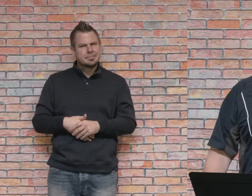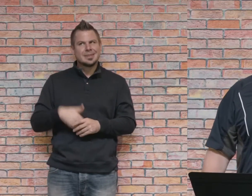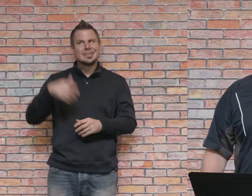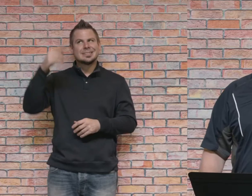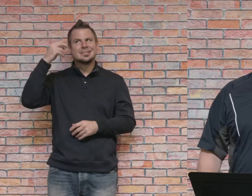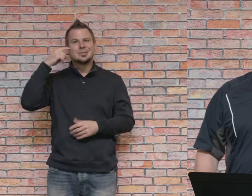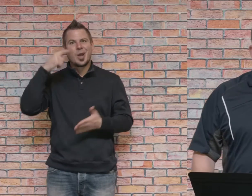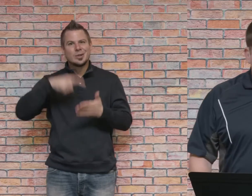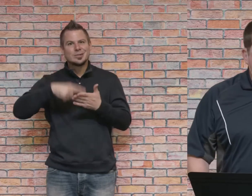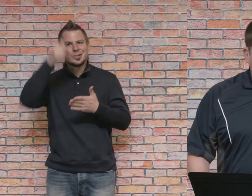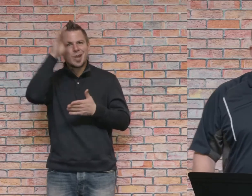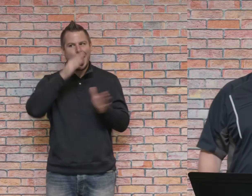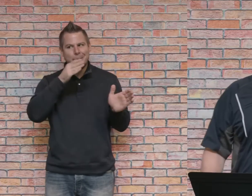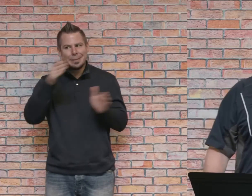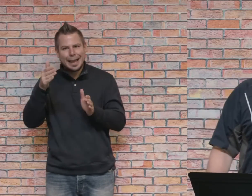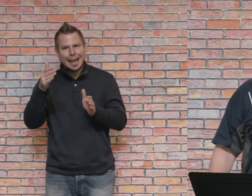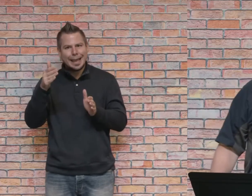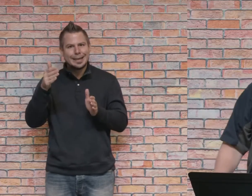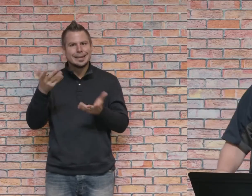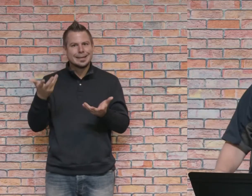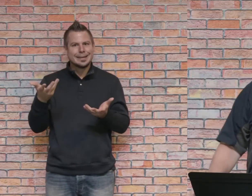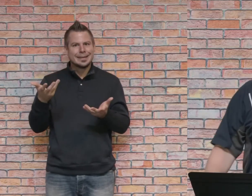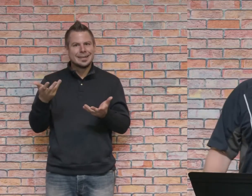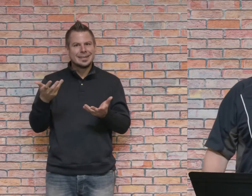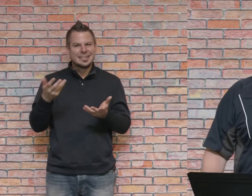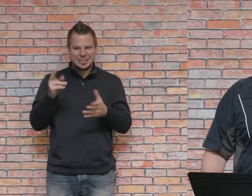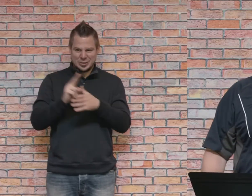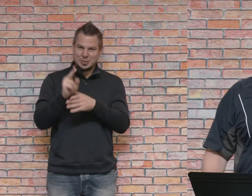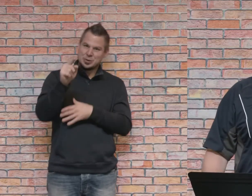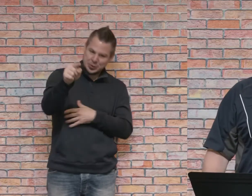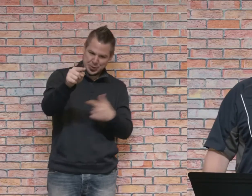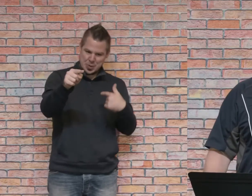God's building his church stone by stone. It's you, it's me,